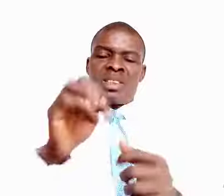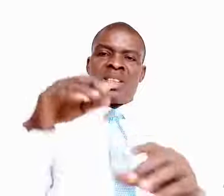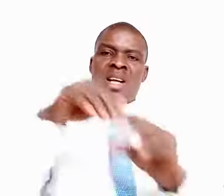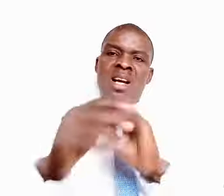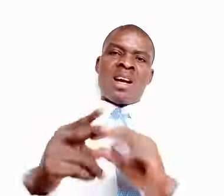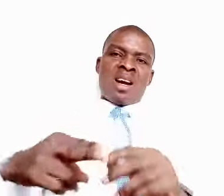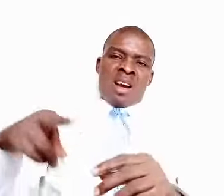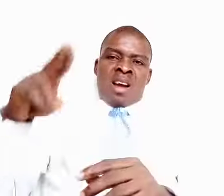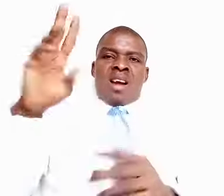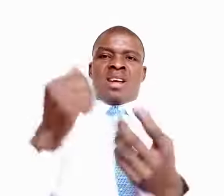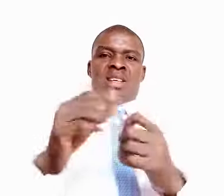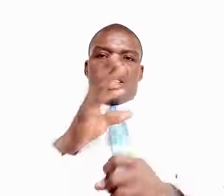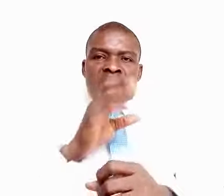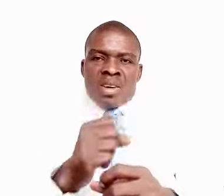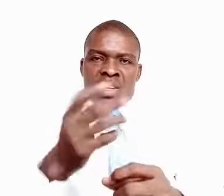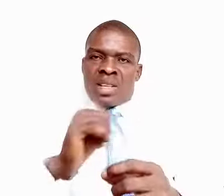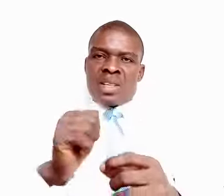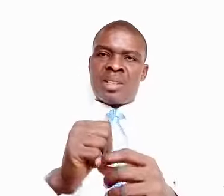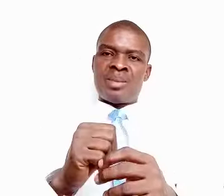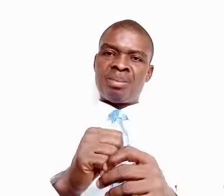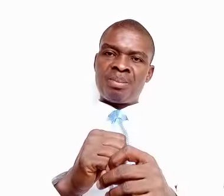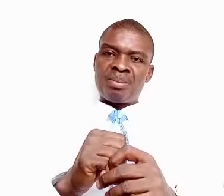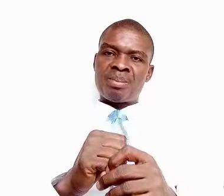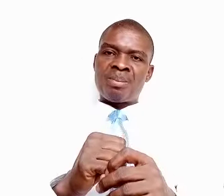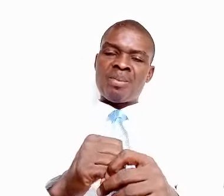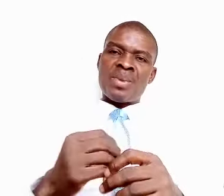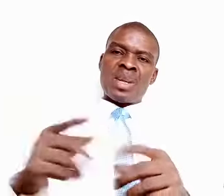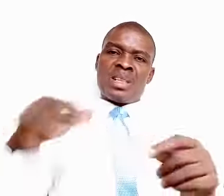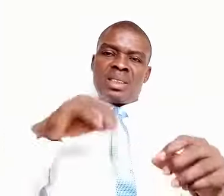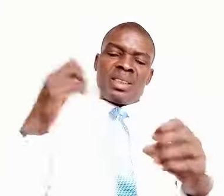her cottage bent my way, beneath the evening moon.